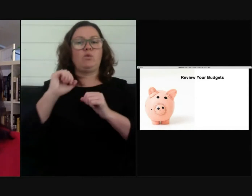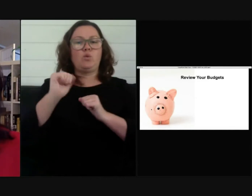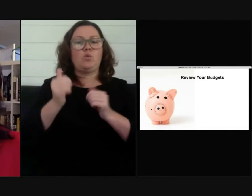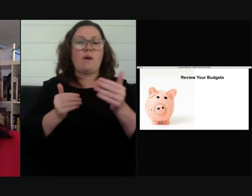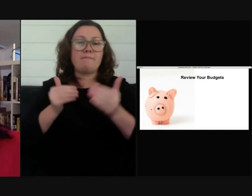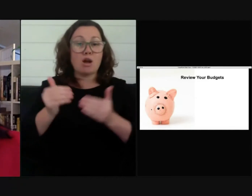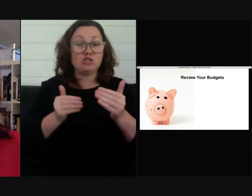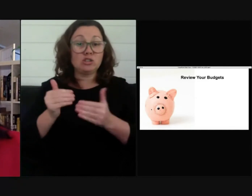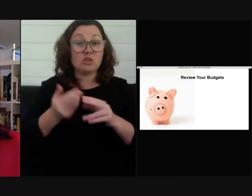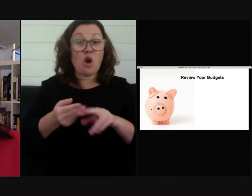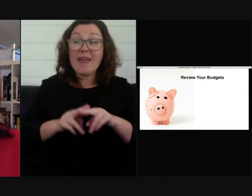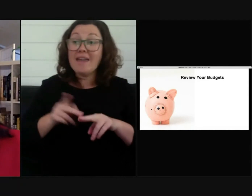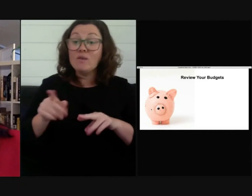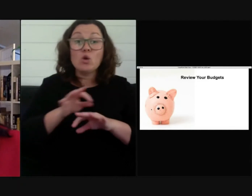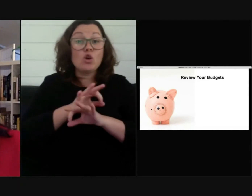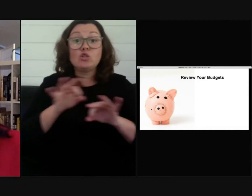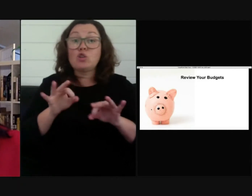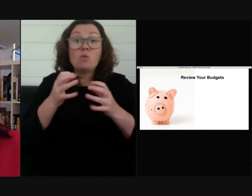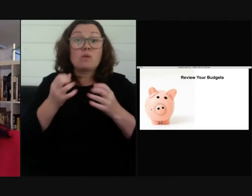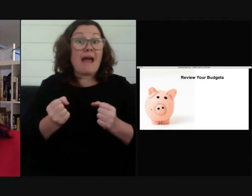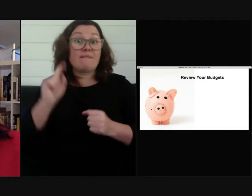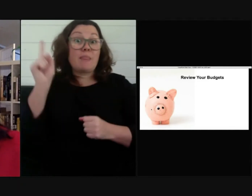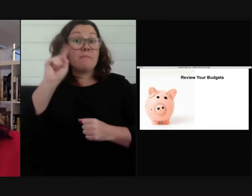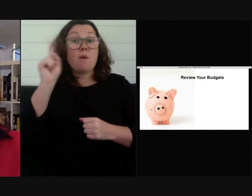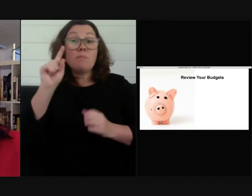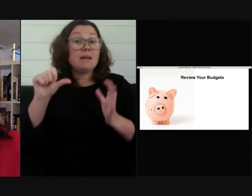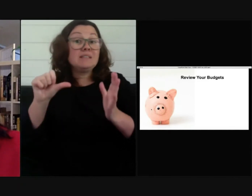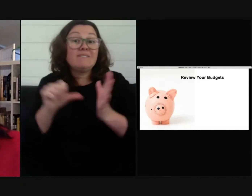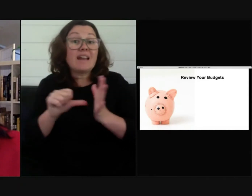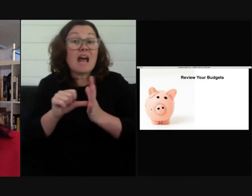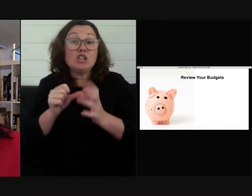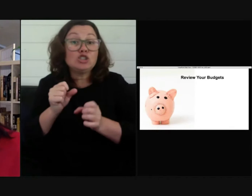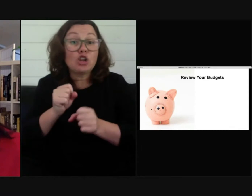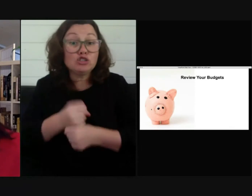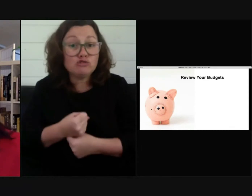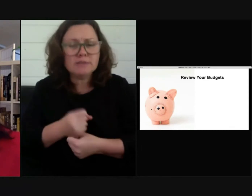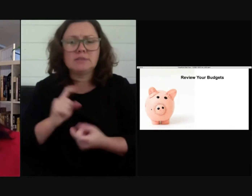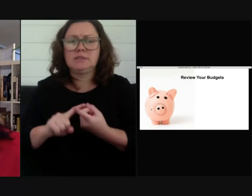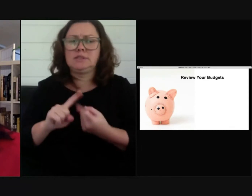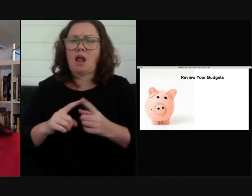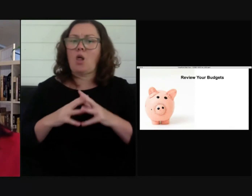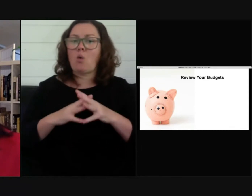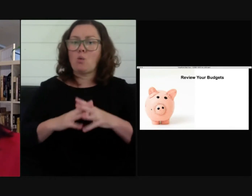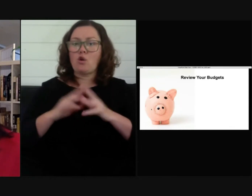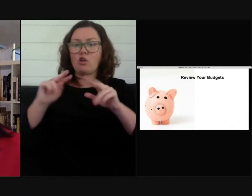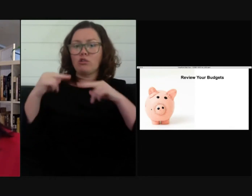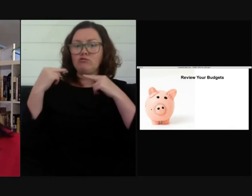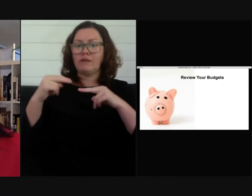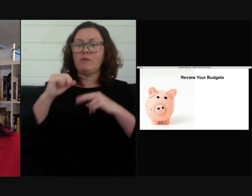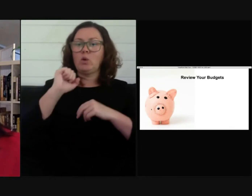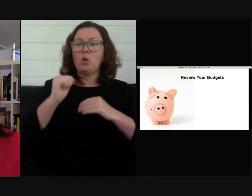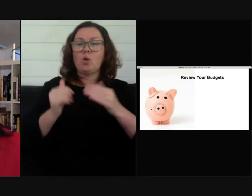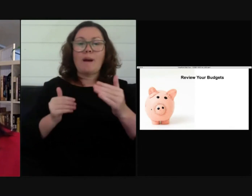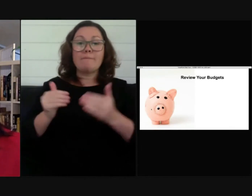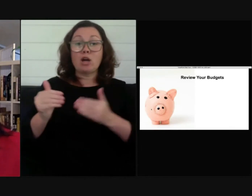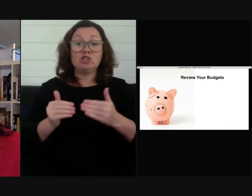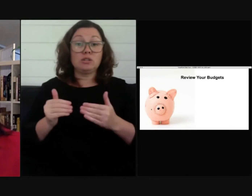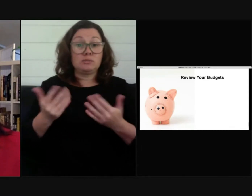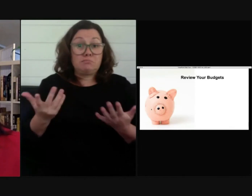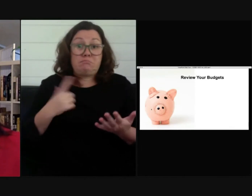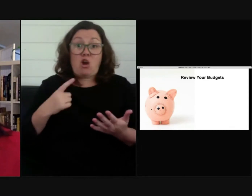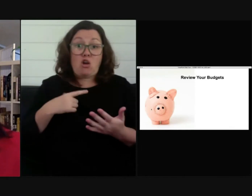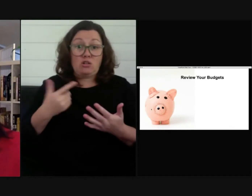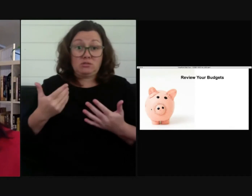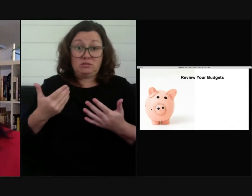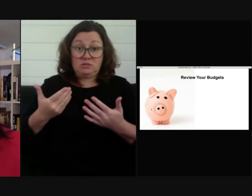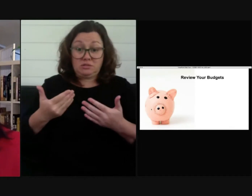have no idea what's coming. And in fact, anybody that tells you that they can predict what's going to happen in the next